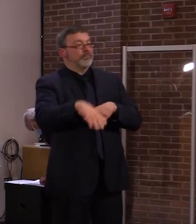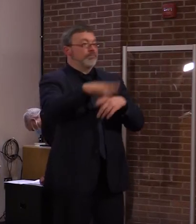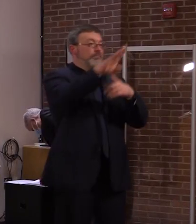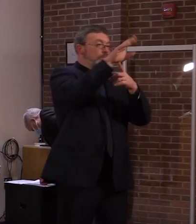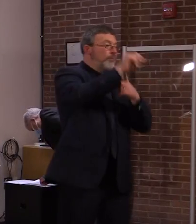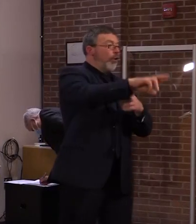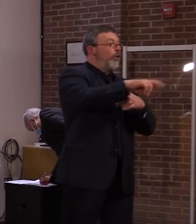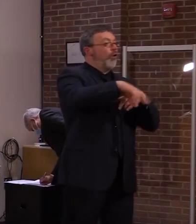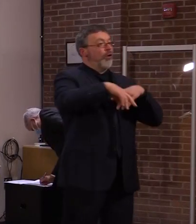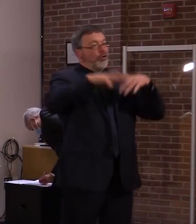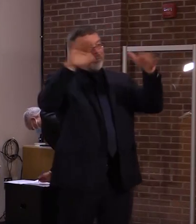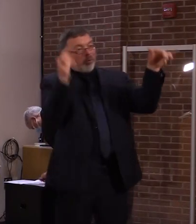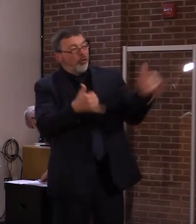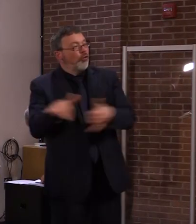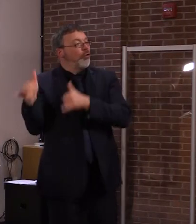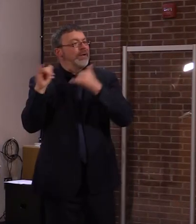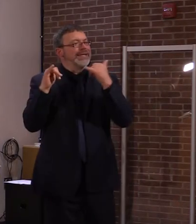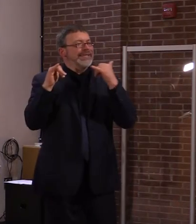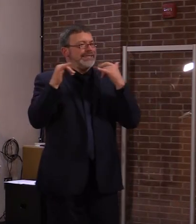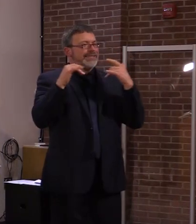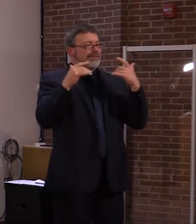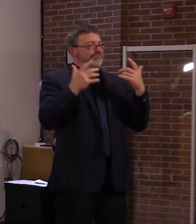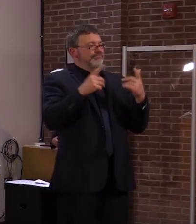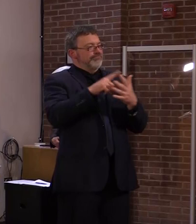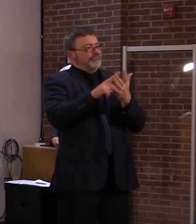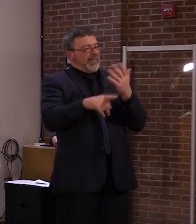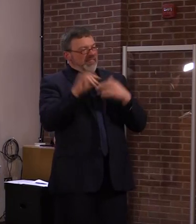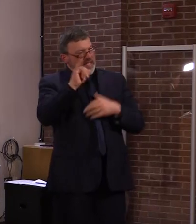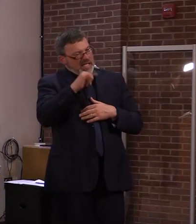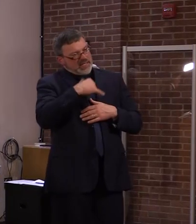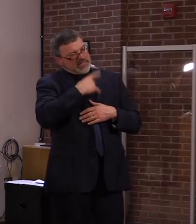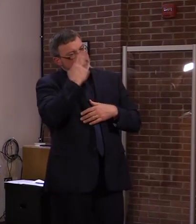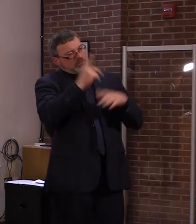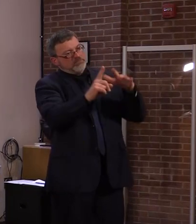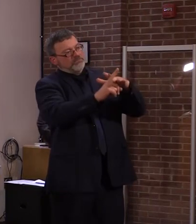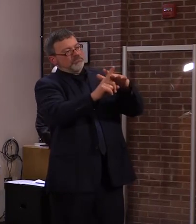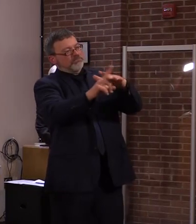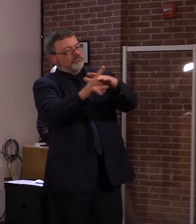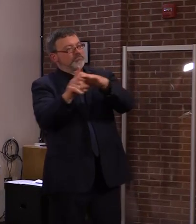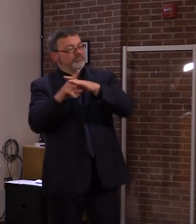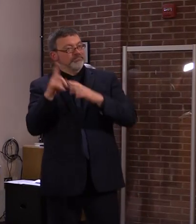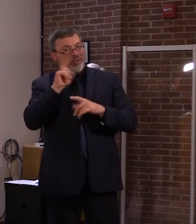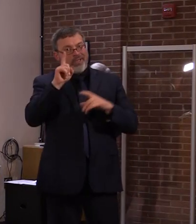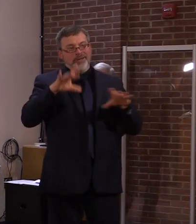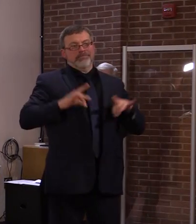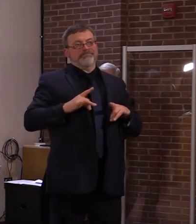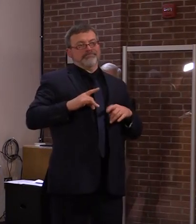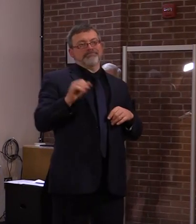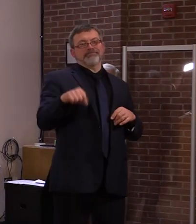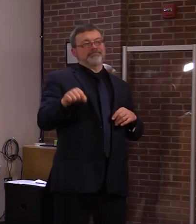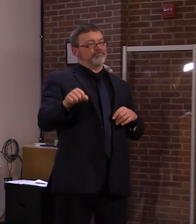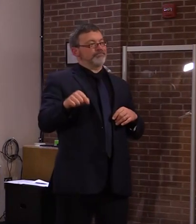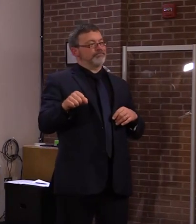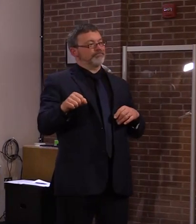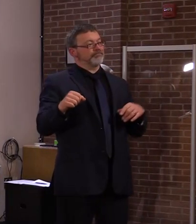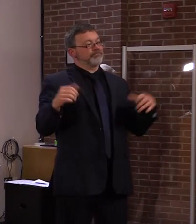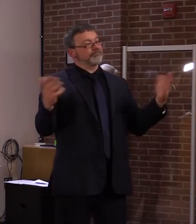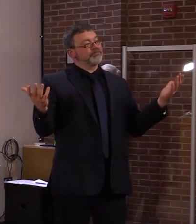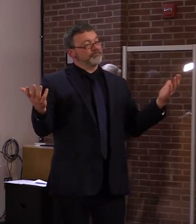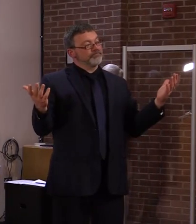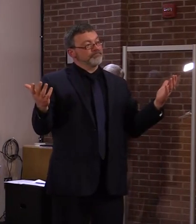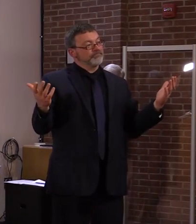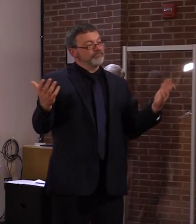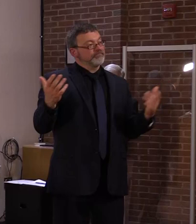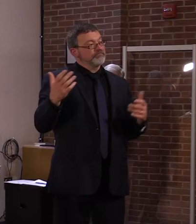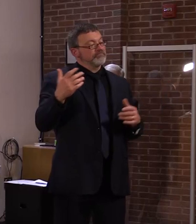home, that's where we're seeing a lot of these cases. So I think it's